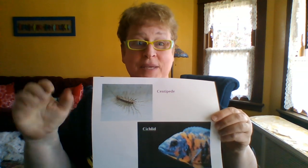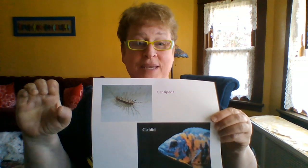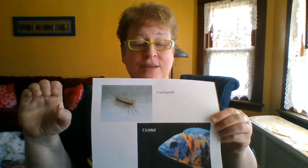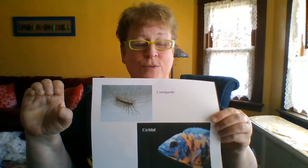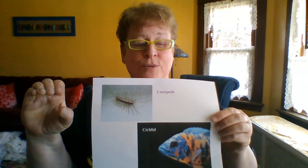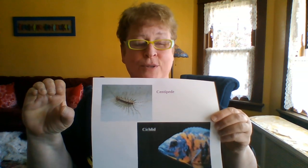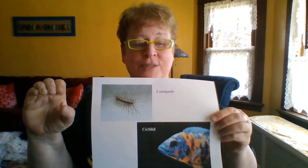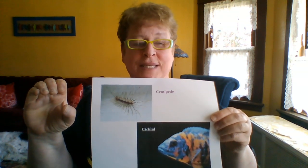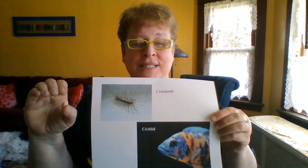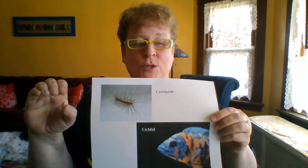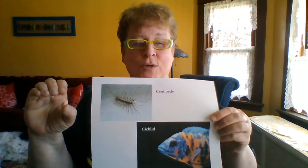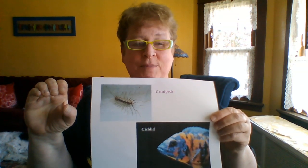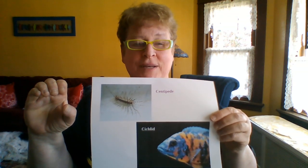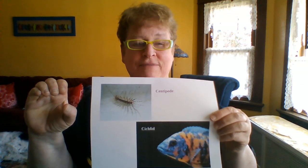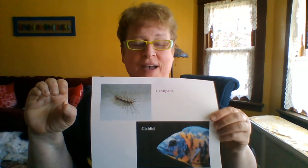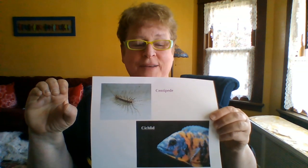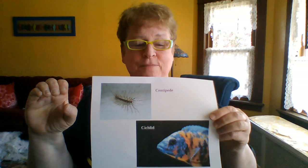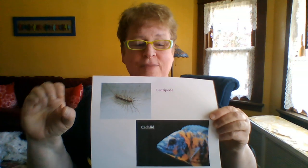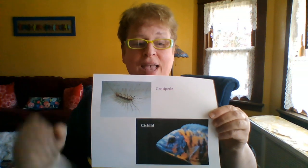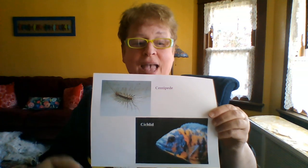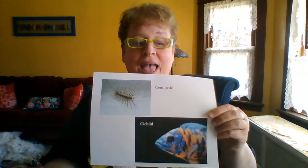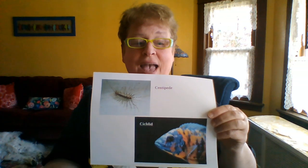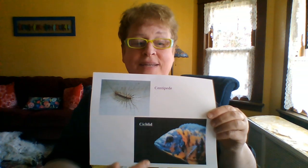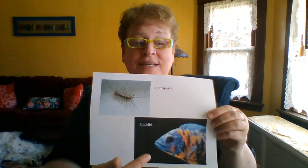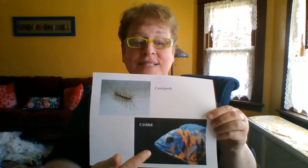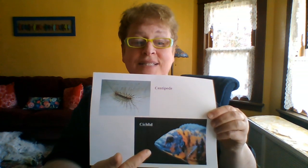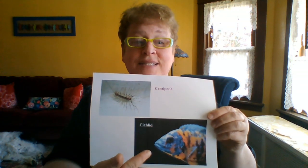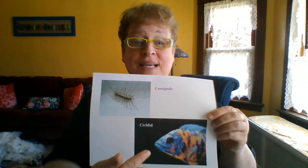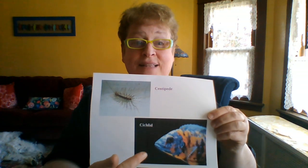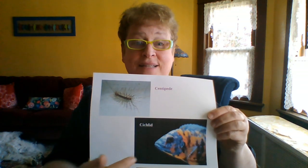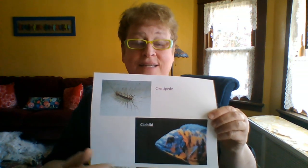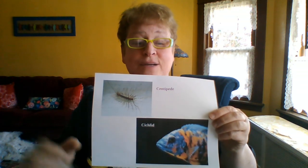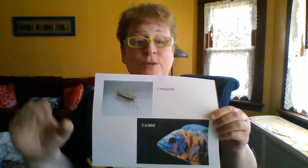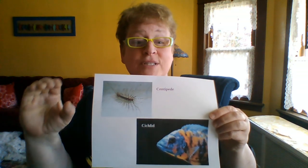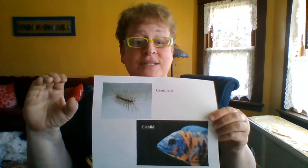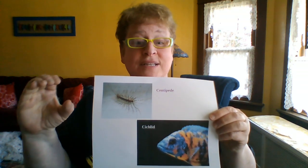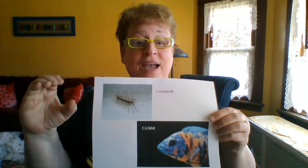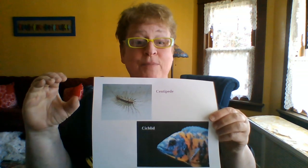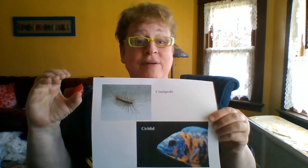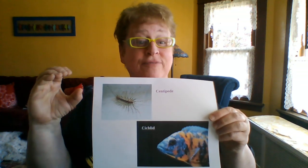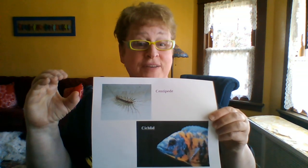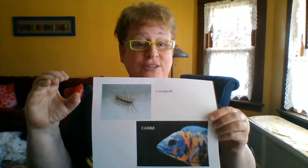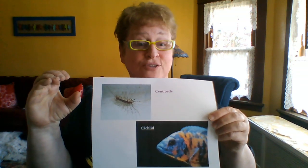centipede. Ooh, those things are creepy to find. And cichlid, which is a type of fish.